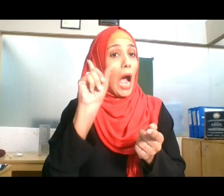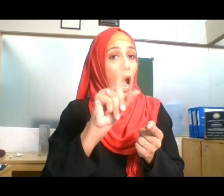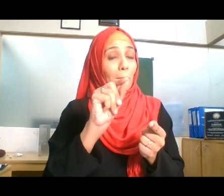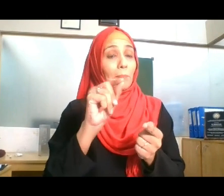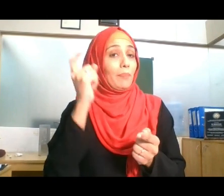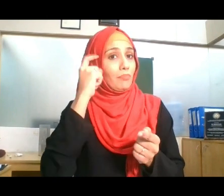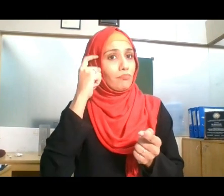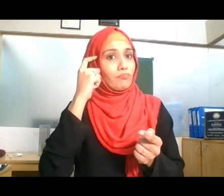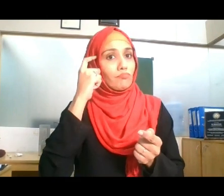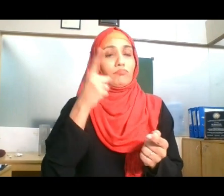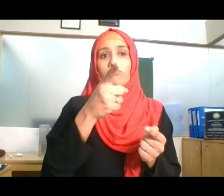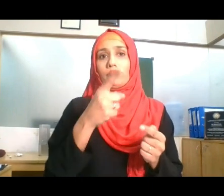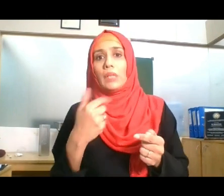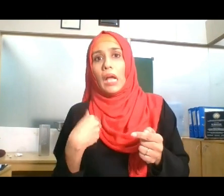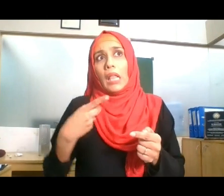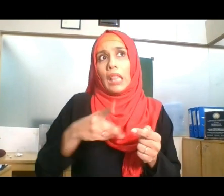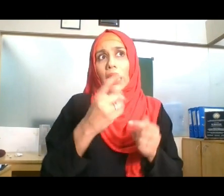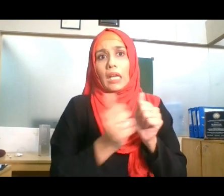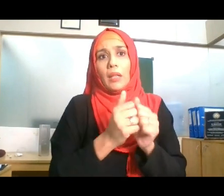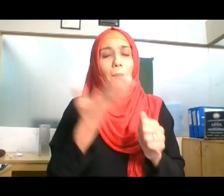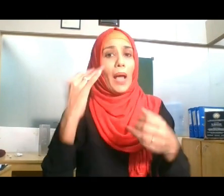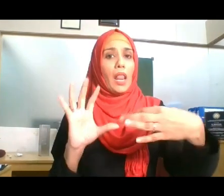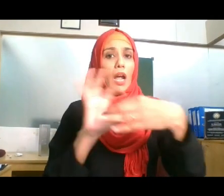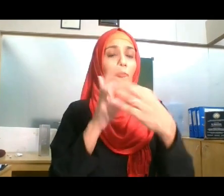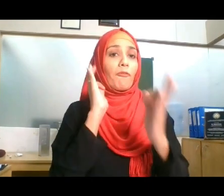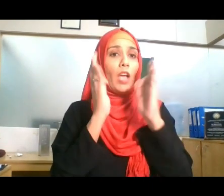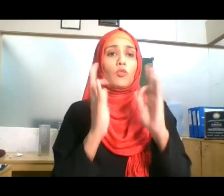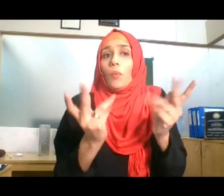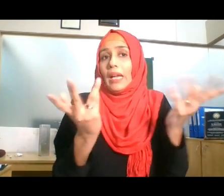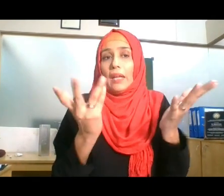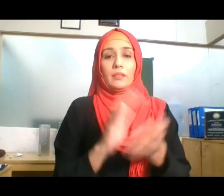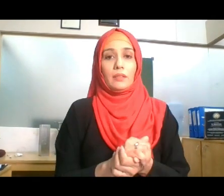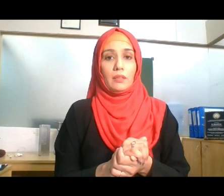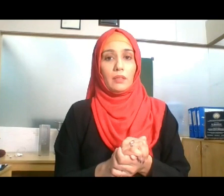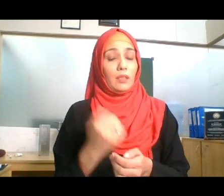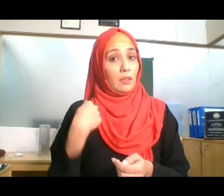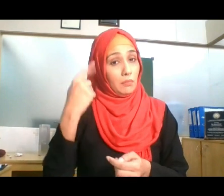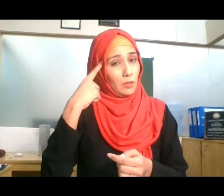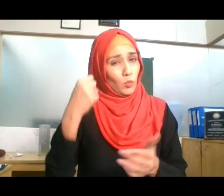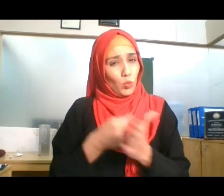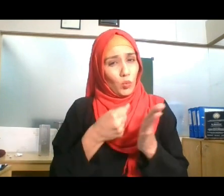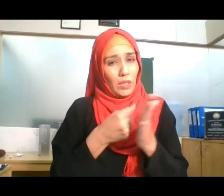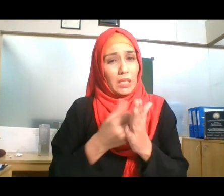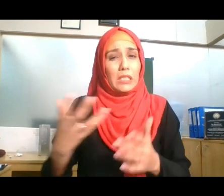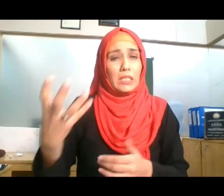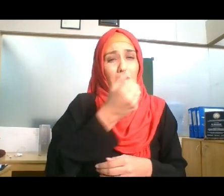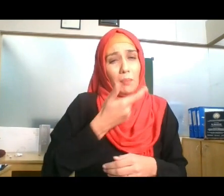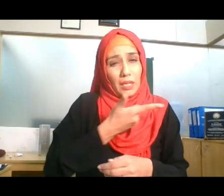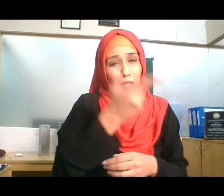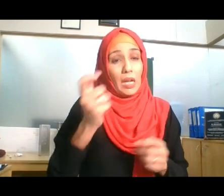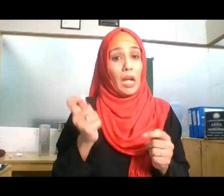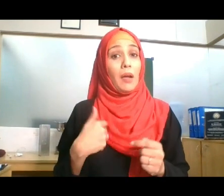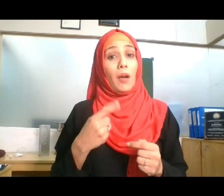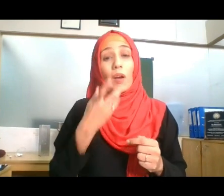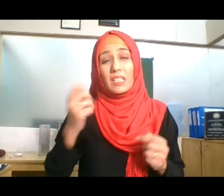the information and connections that are on Facebook. Our mission is to give people the power to build community